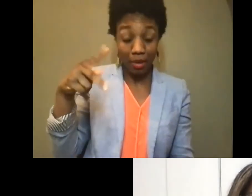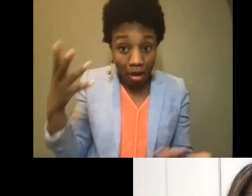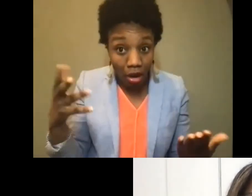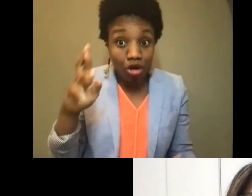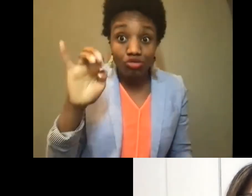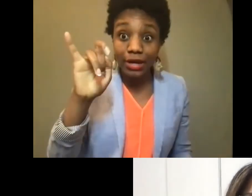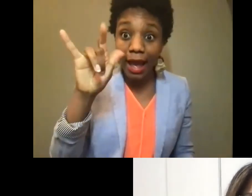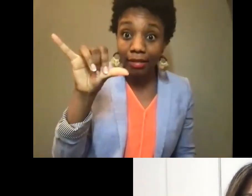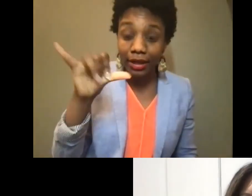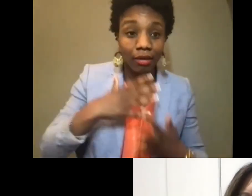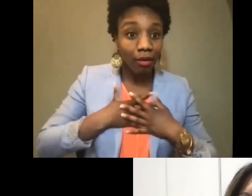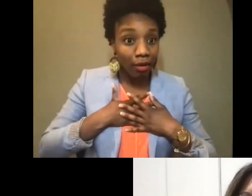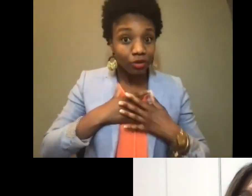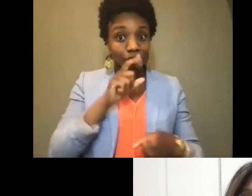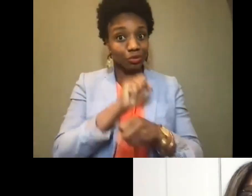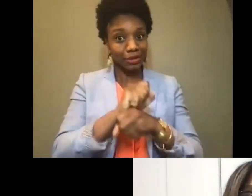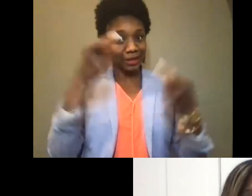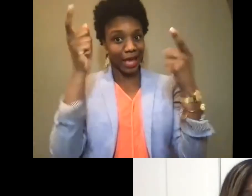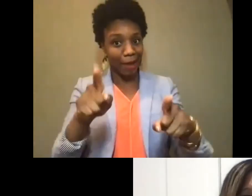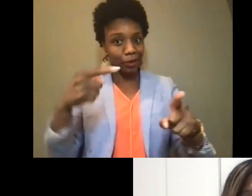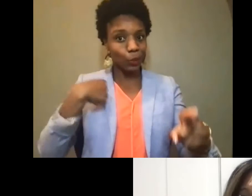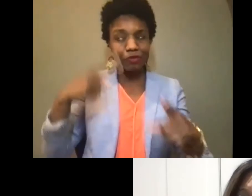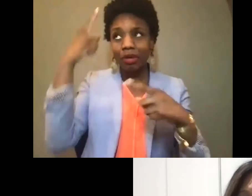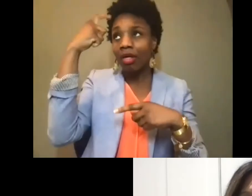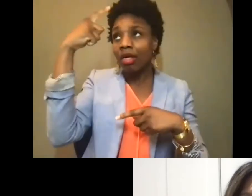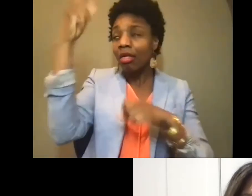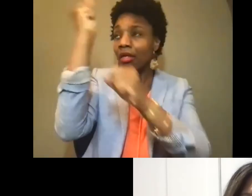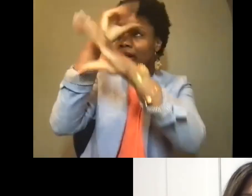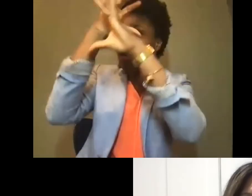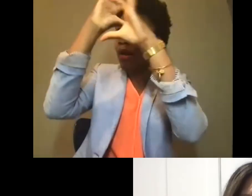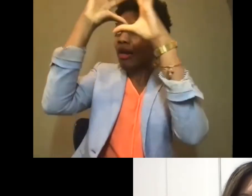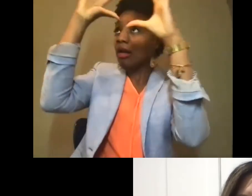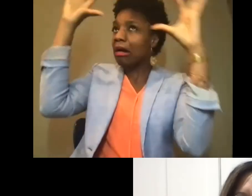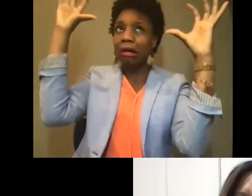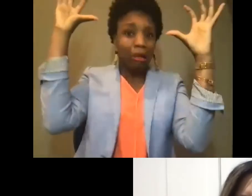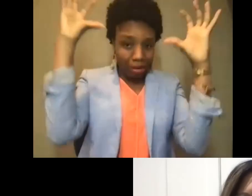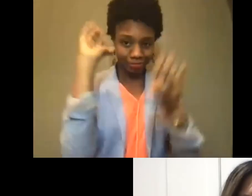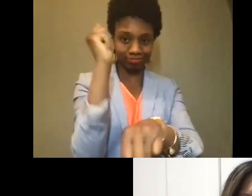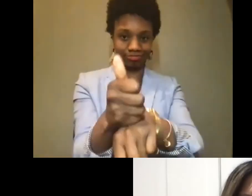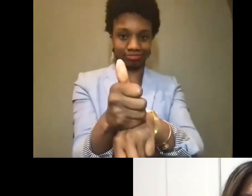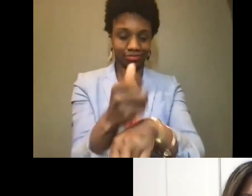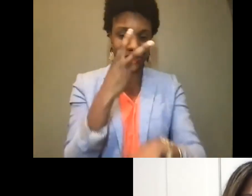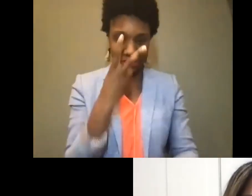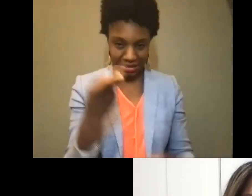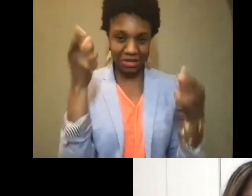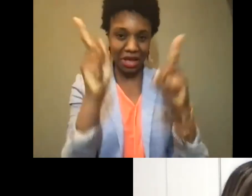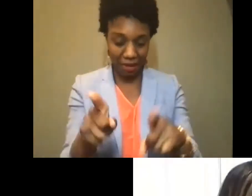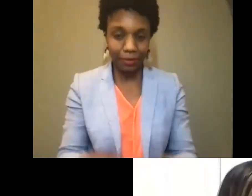been dreaming about for a long time in this community, and it's finally happening in just a few